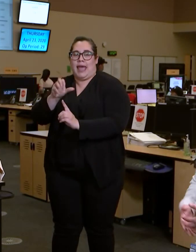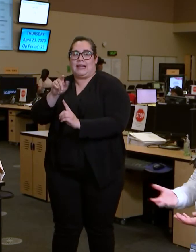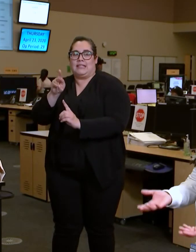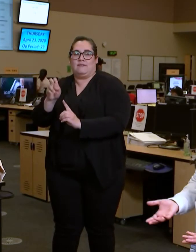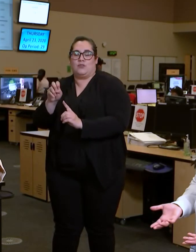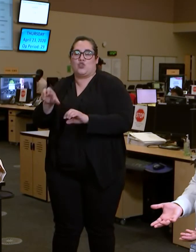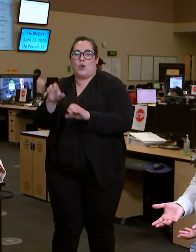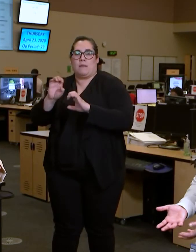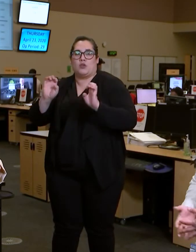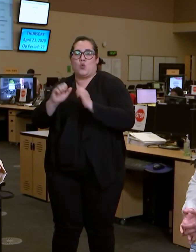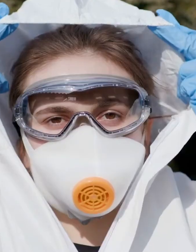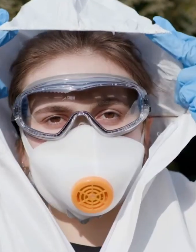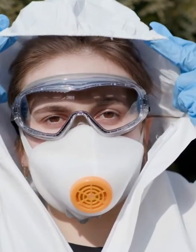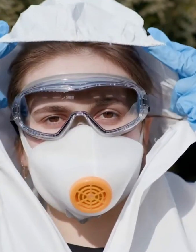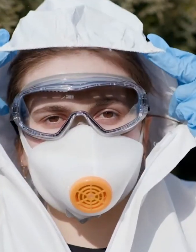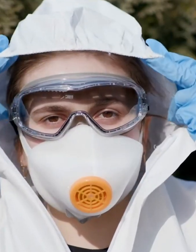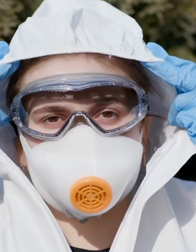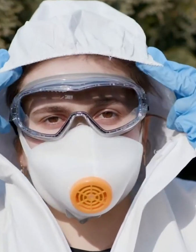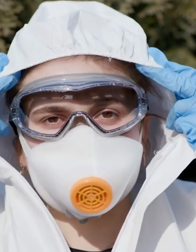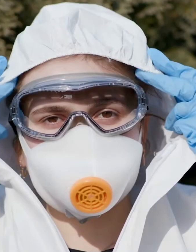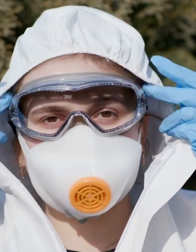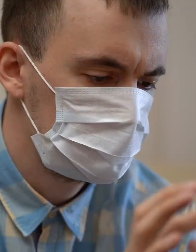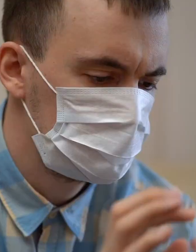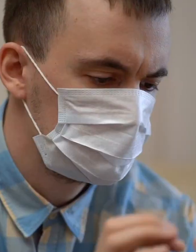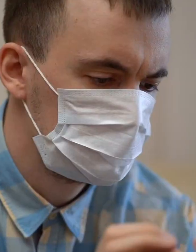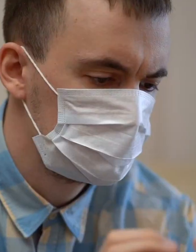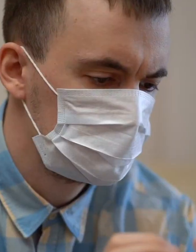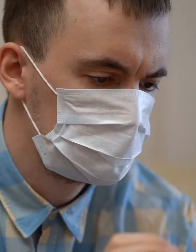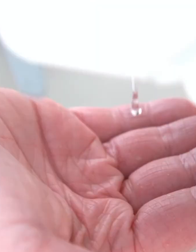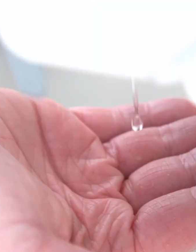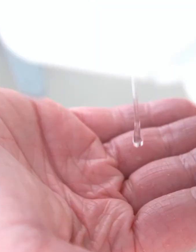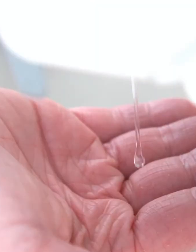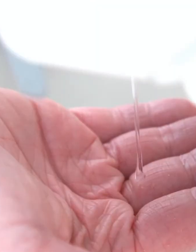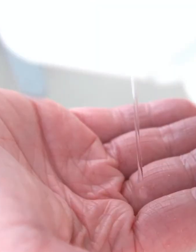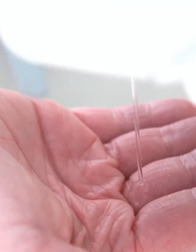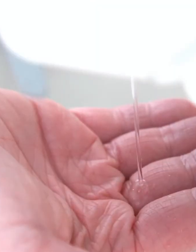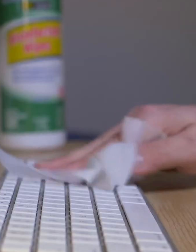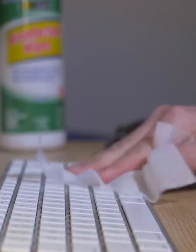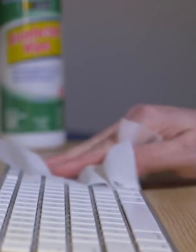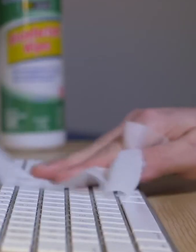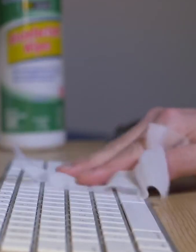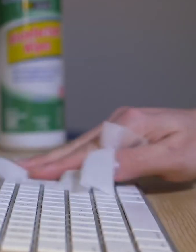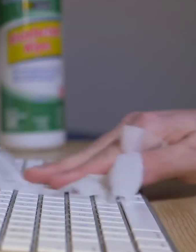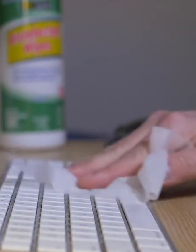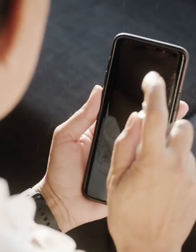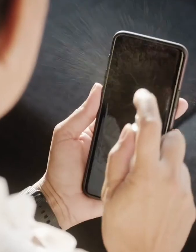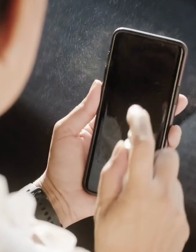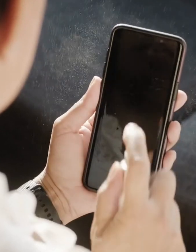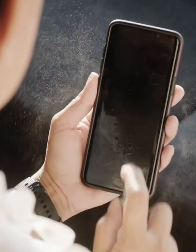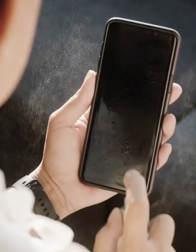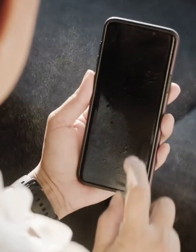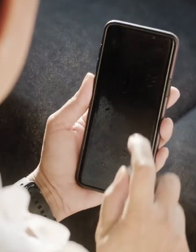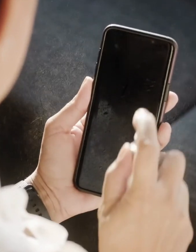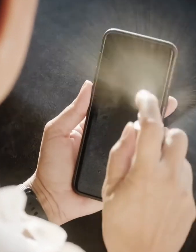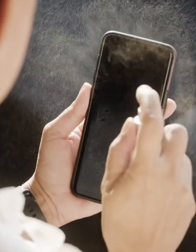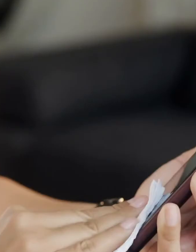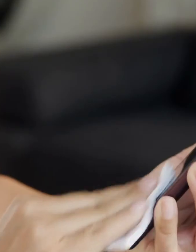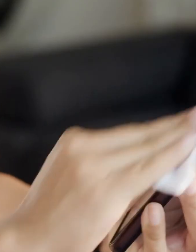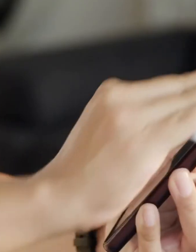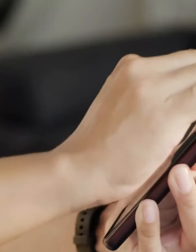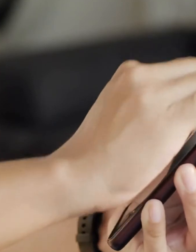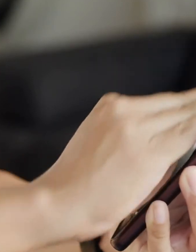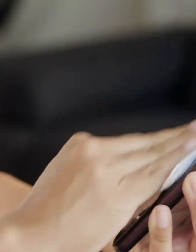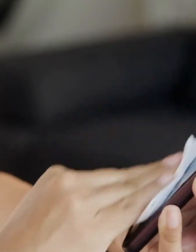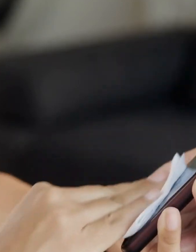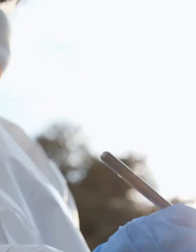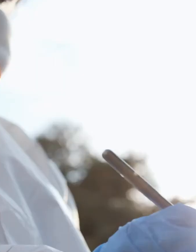emergency with supplies that they need. So N95 masks, surgical masks, hand sanitizers, disinfecting products, everything that is essential during